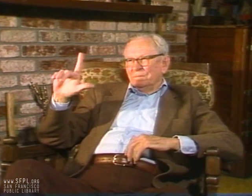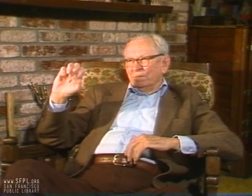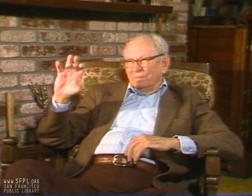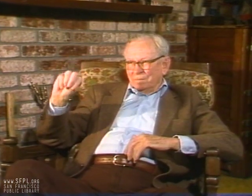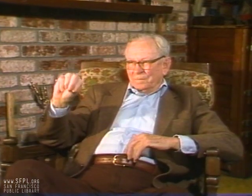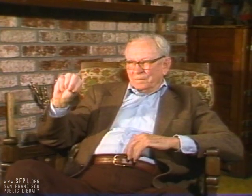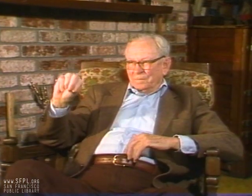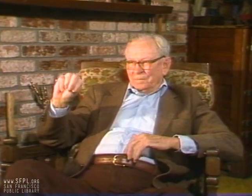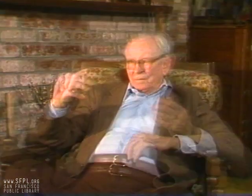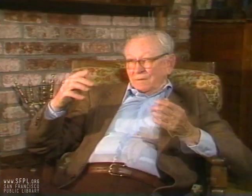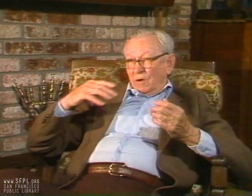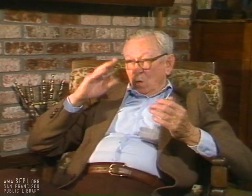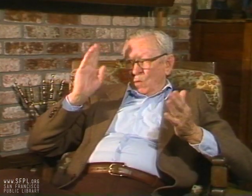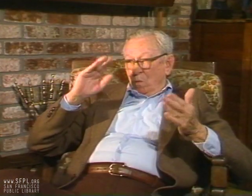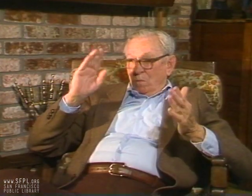problem.